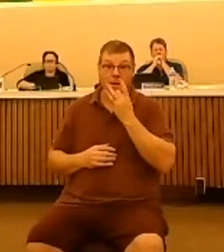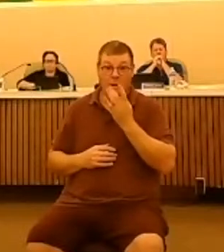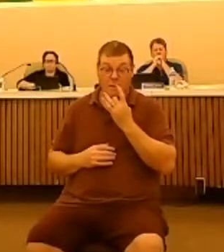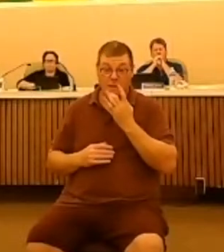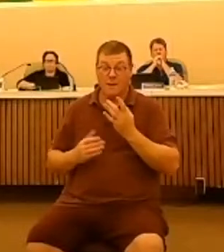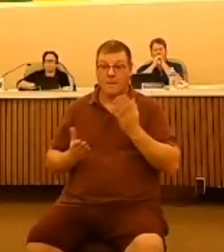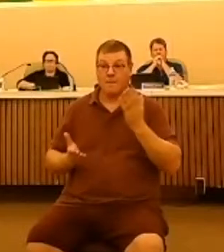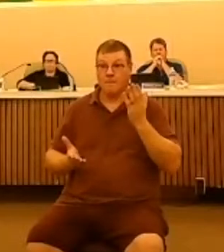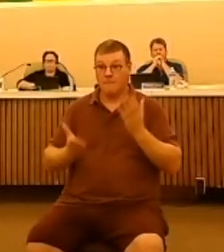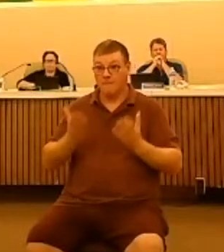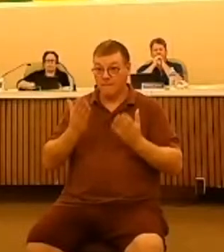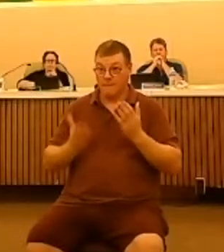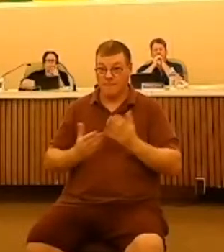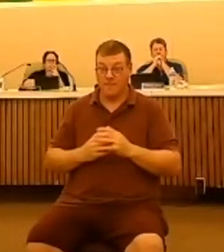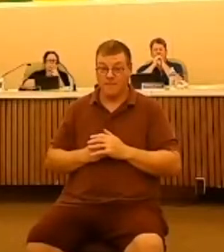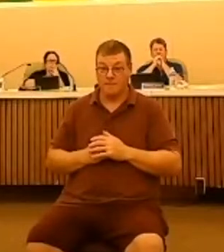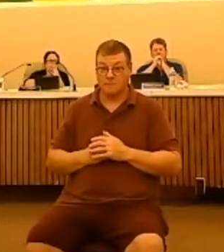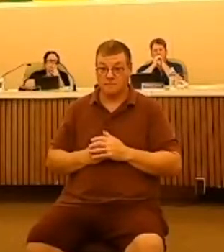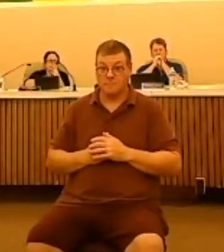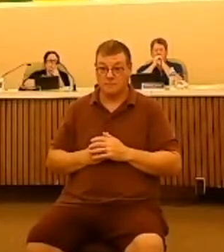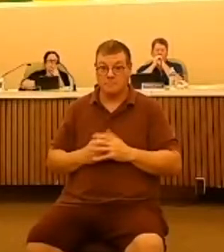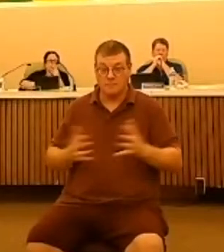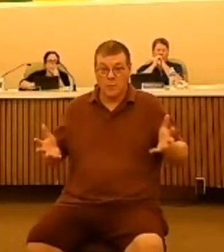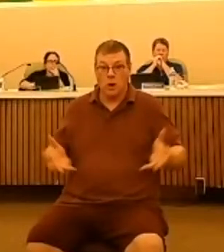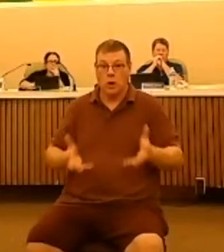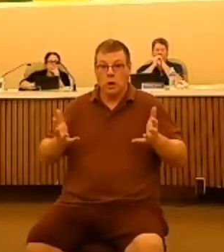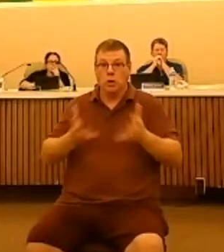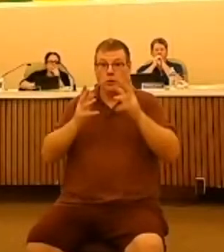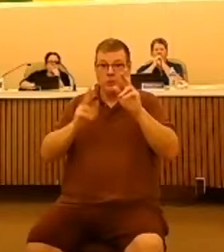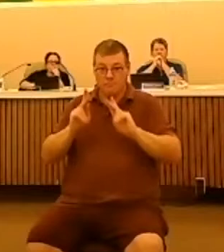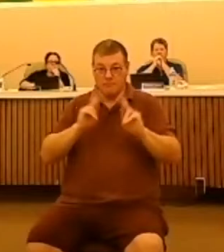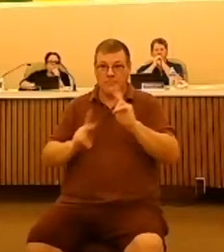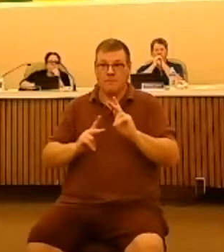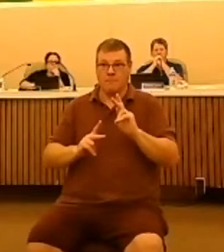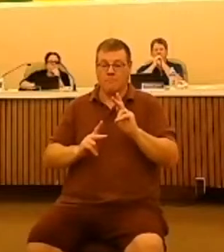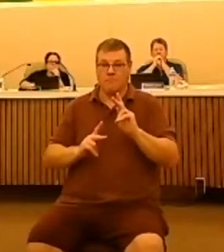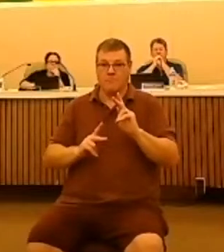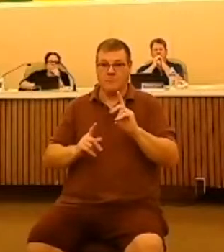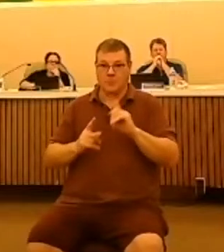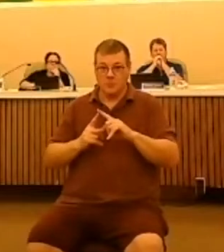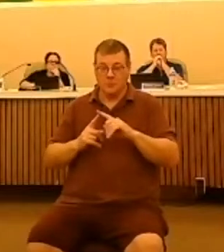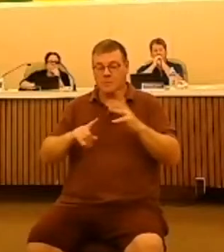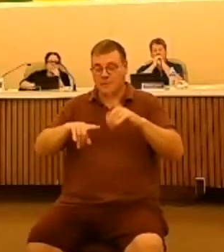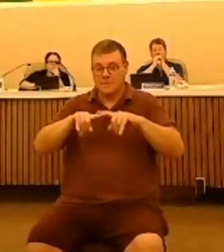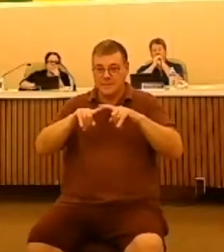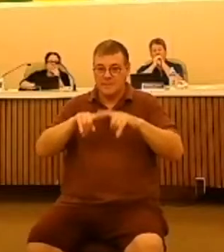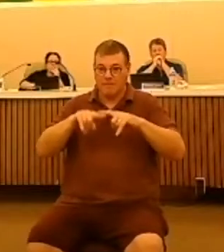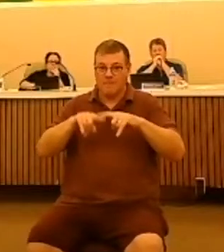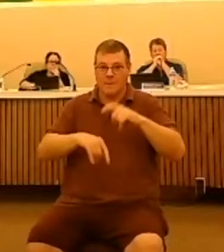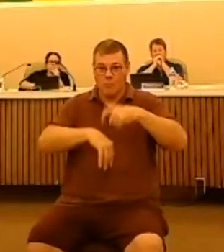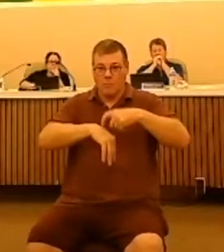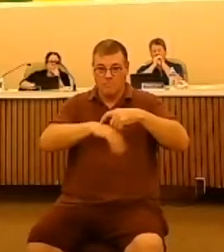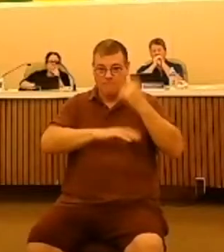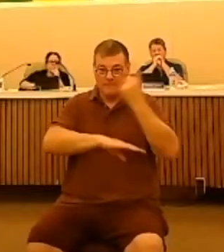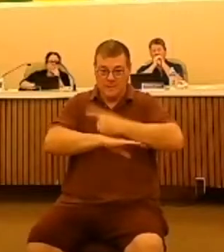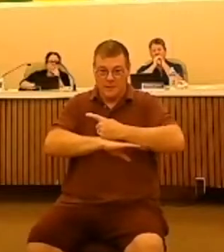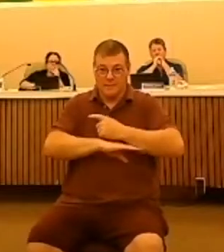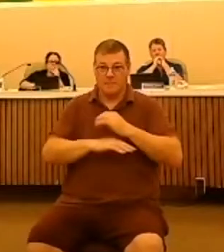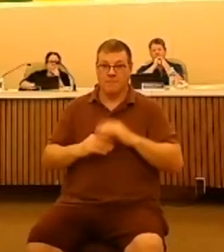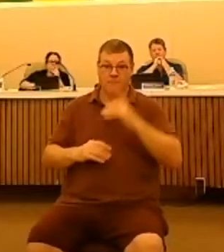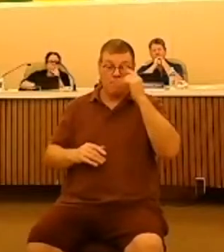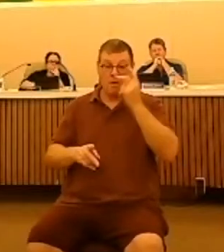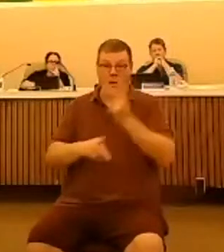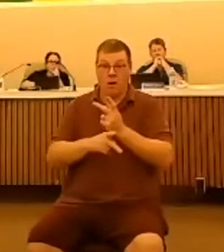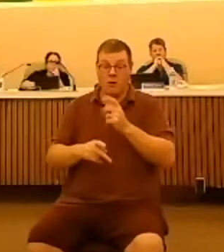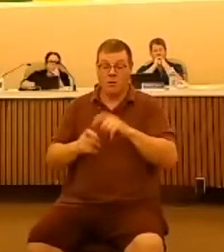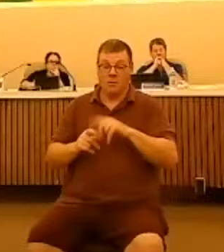actually arguably encourage people to go if at least depending on what the time of day is, because if it's hard to make